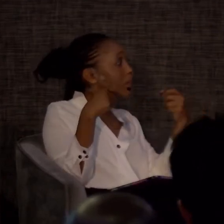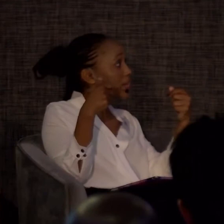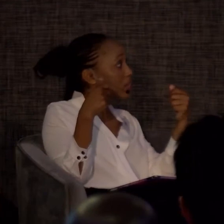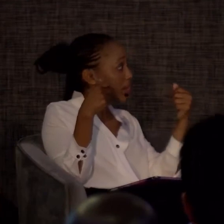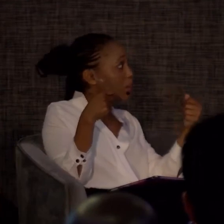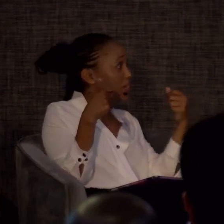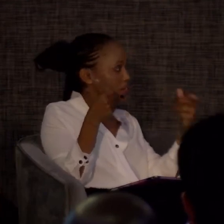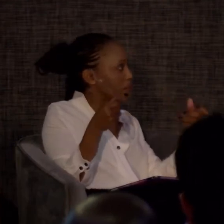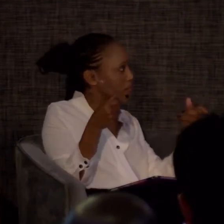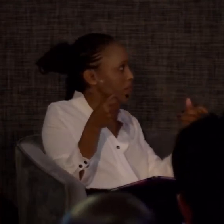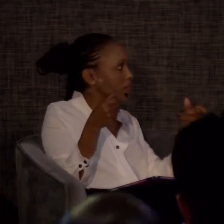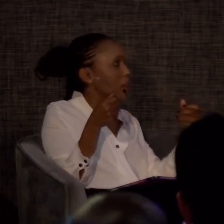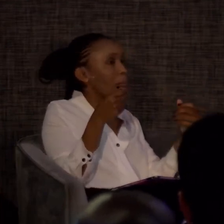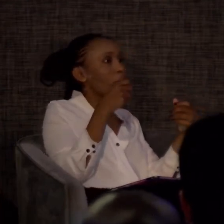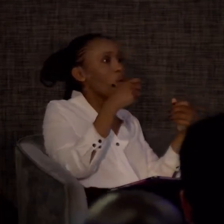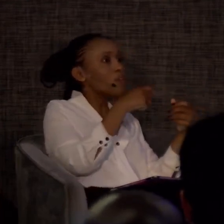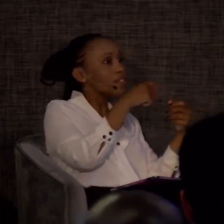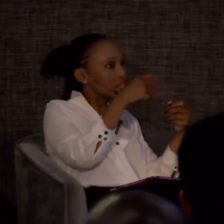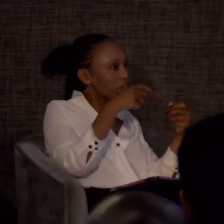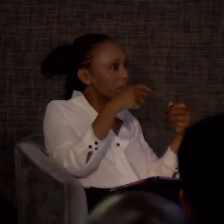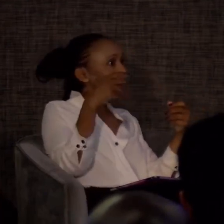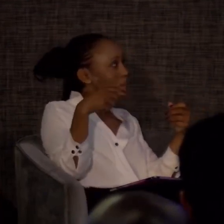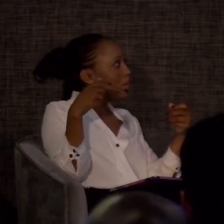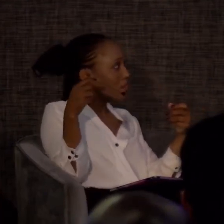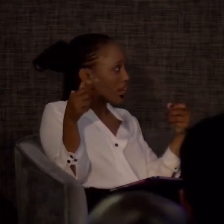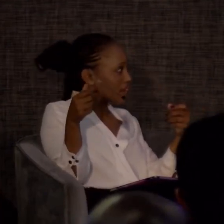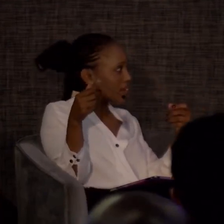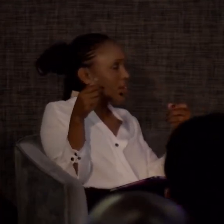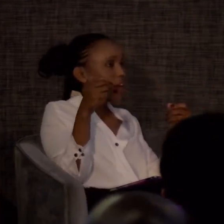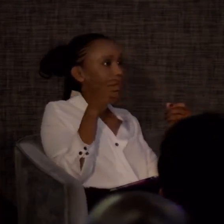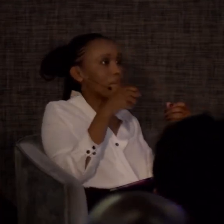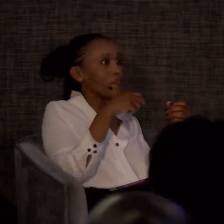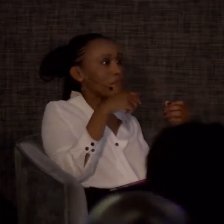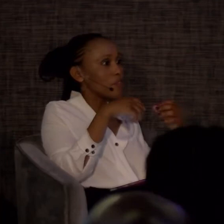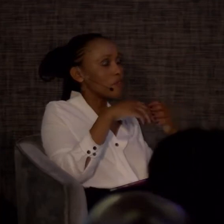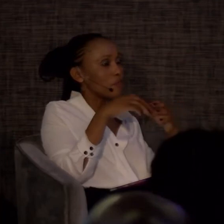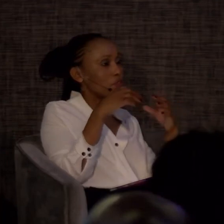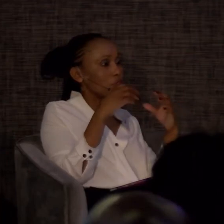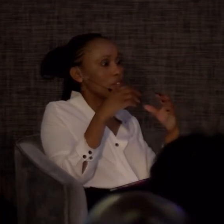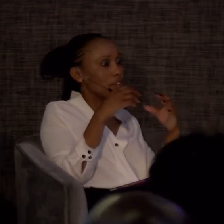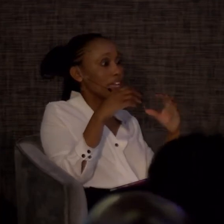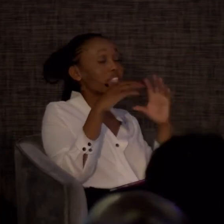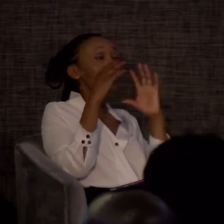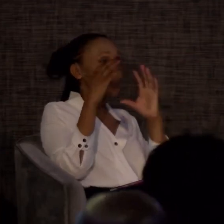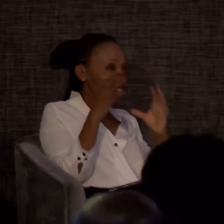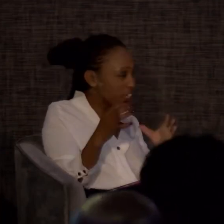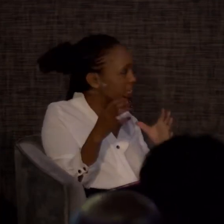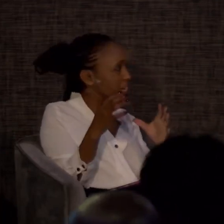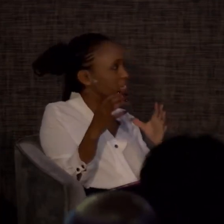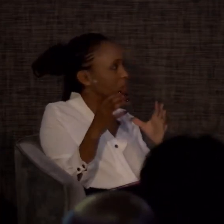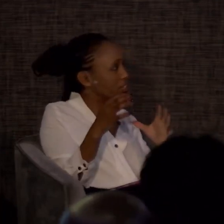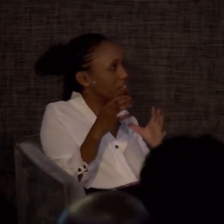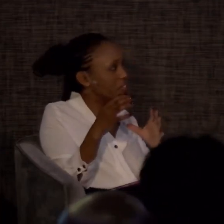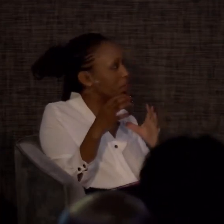and playing their part effectively. Now we've seen a number of cracks. If you think, and especially